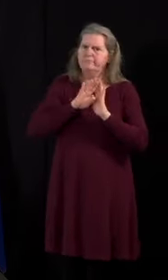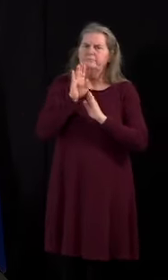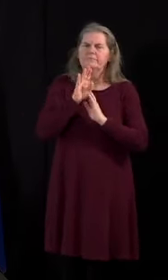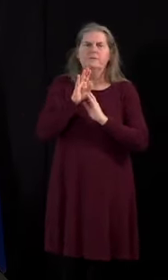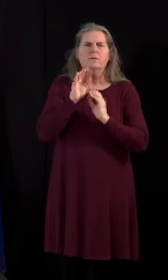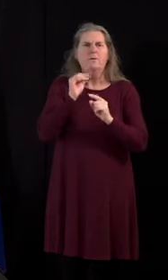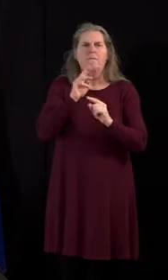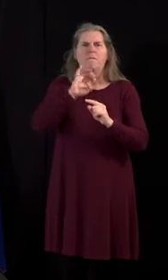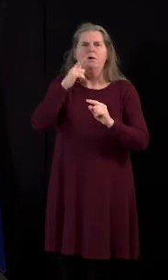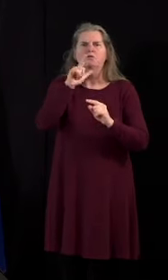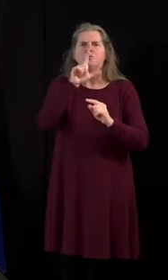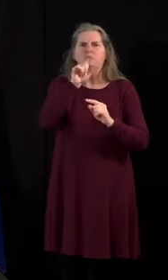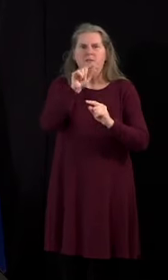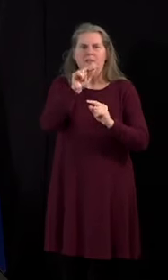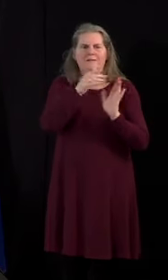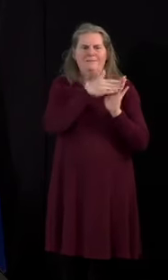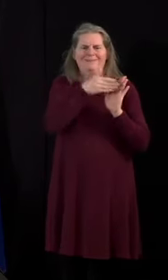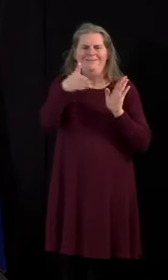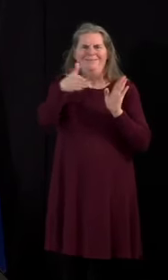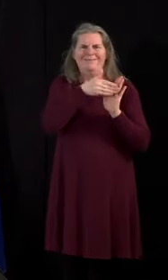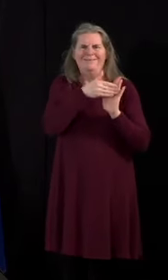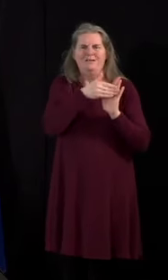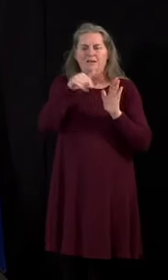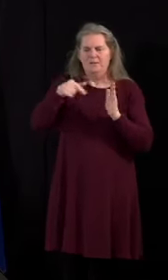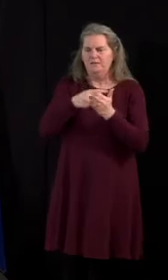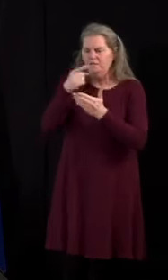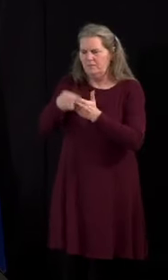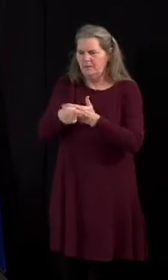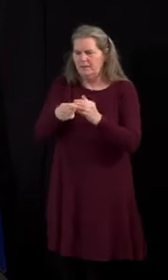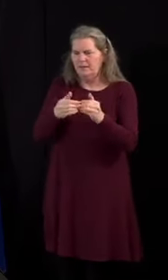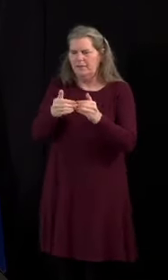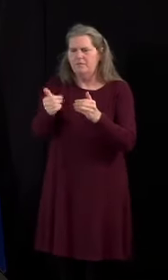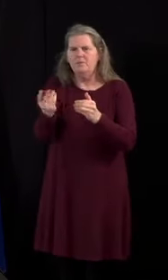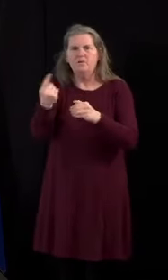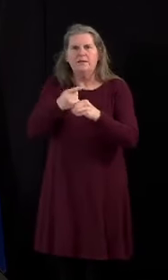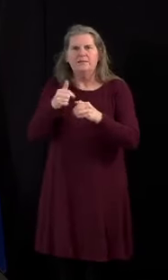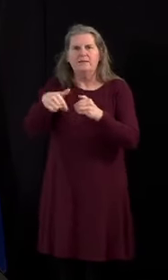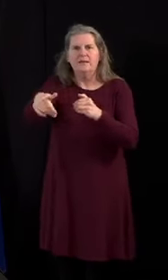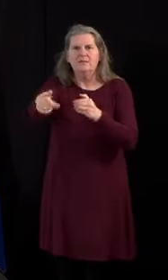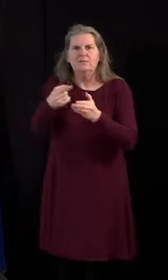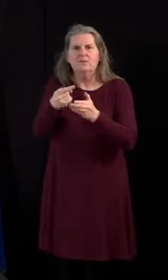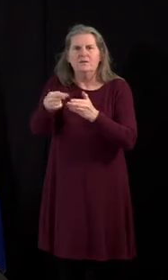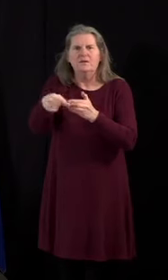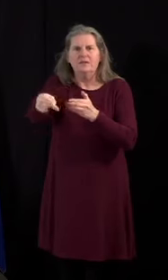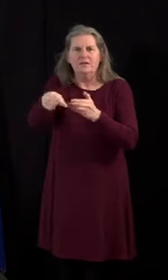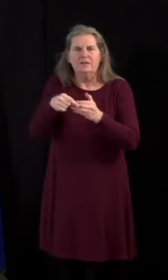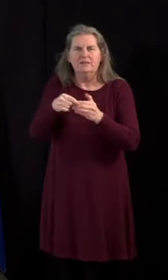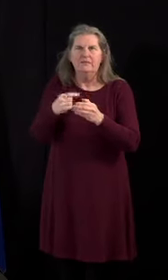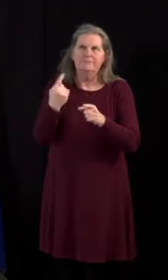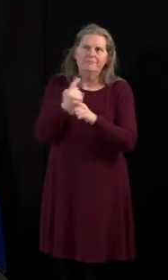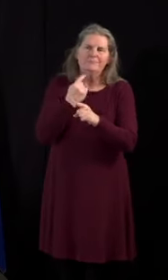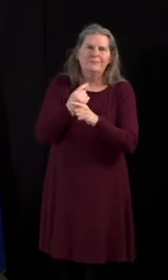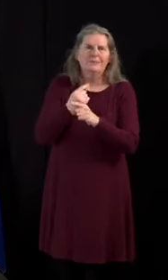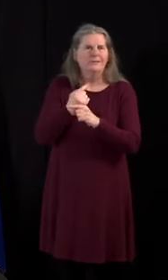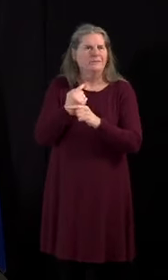of March 20th. So we know we're going into this weekend and then a few more days next week to ensure we get this